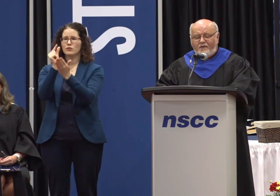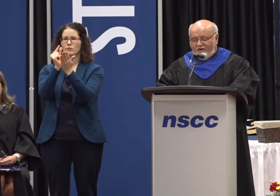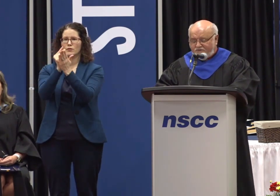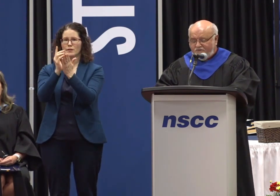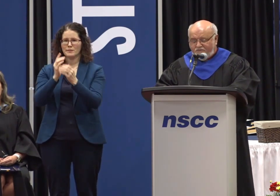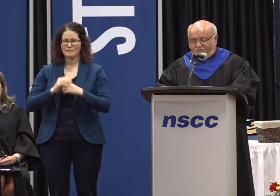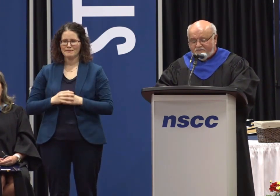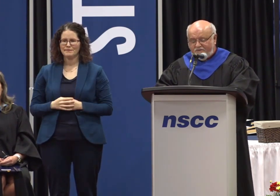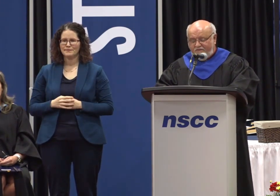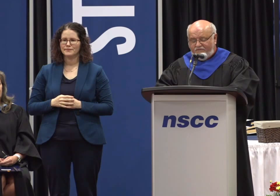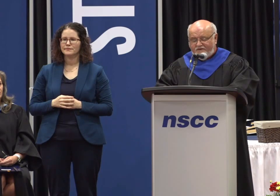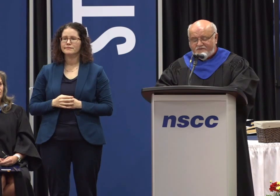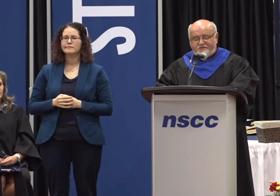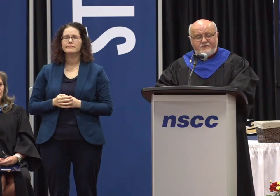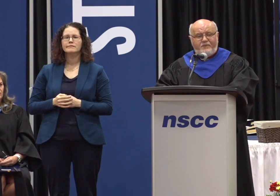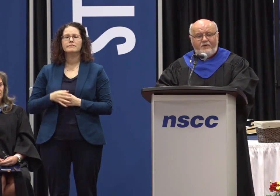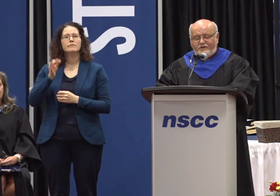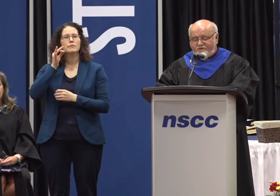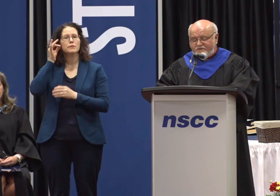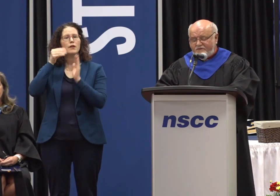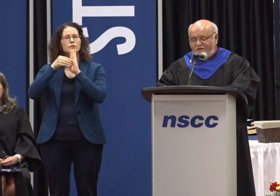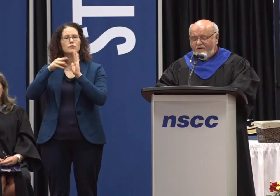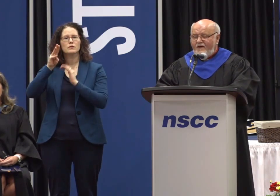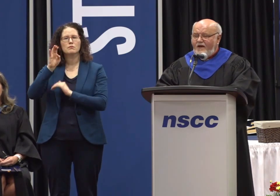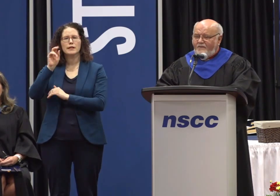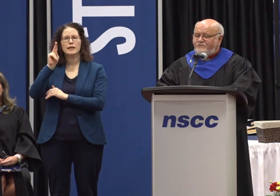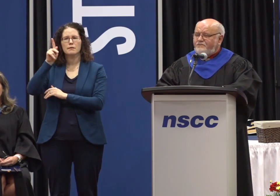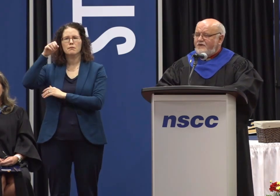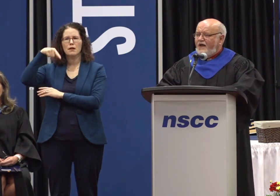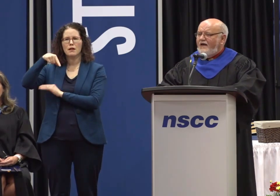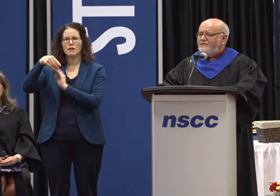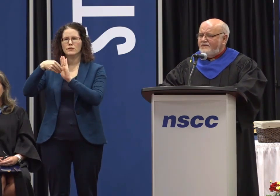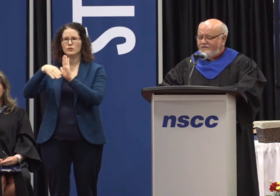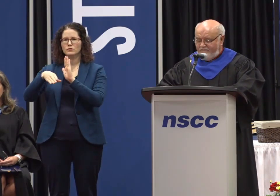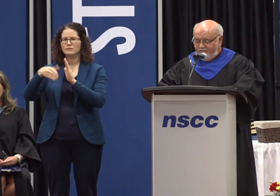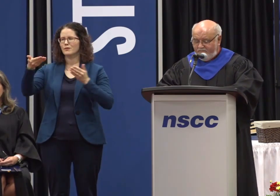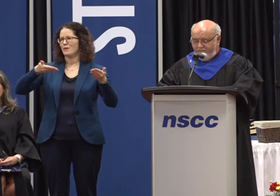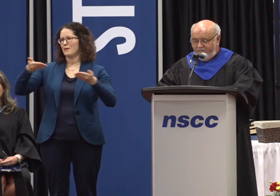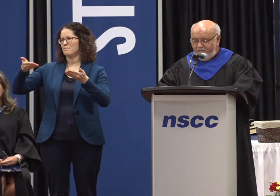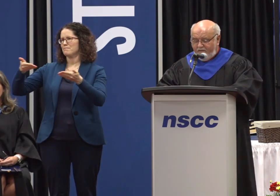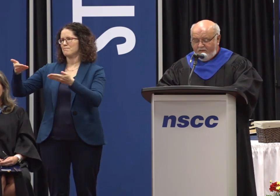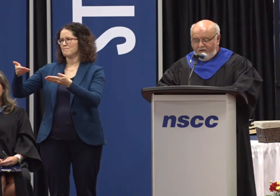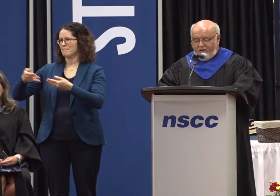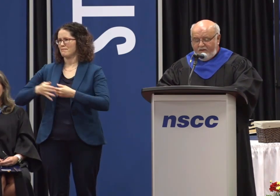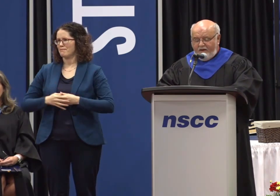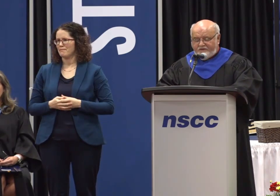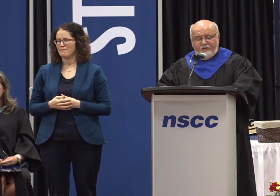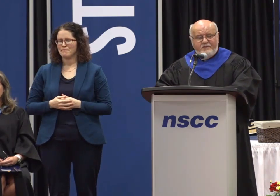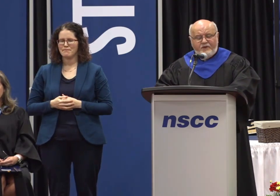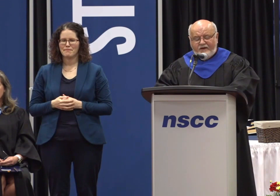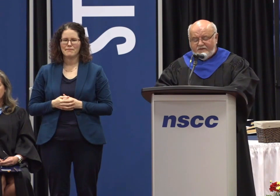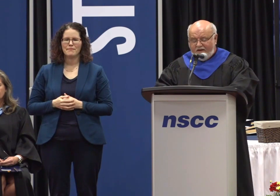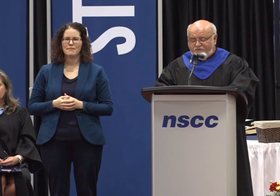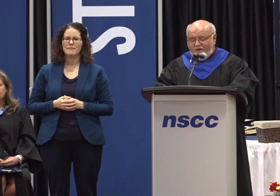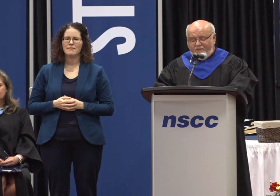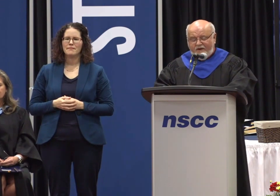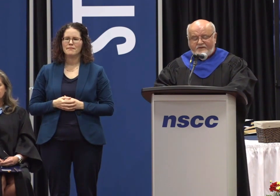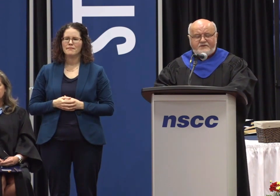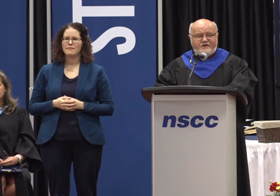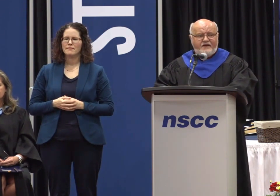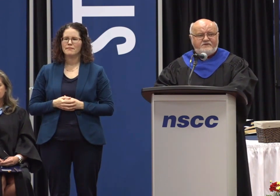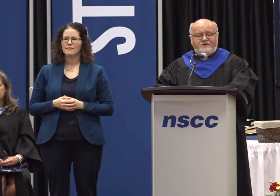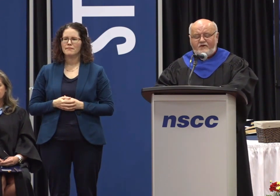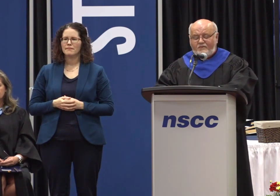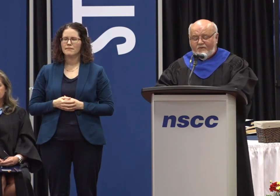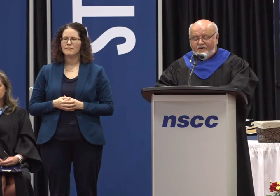To our Mi'kmaq students, friends, and supporters, Ep Jalasi. As we